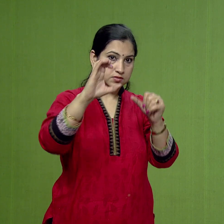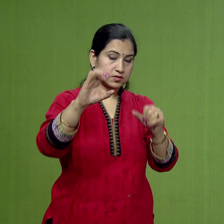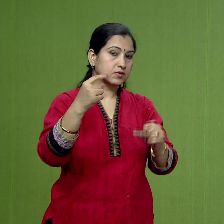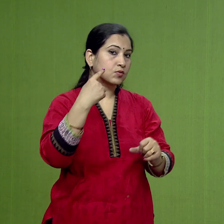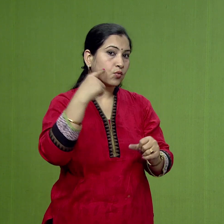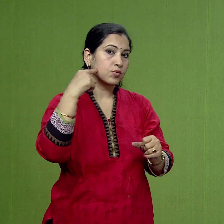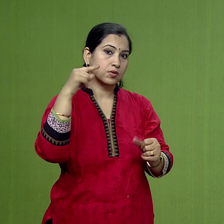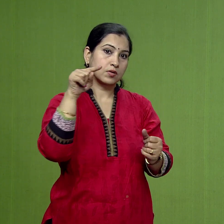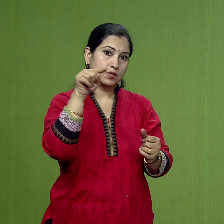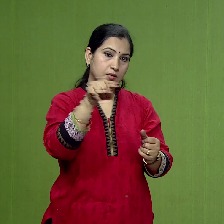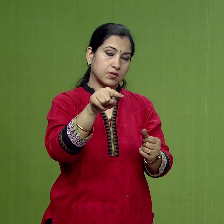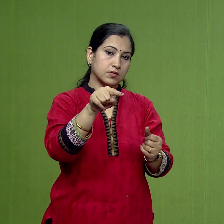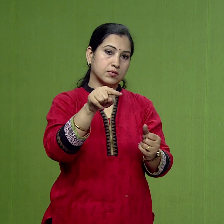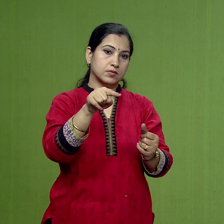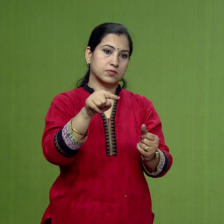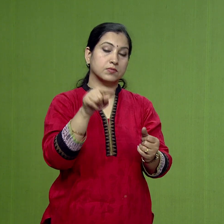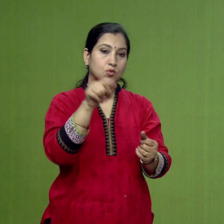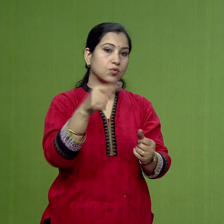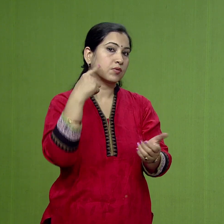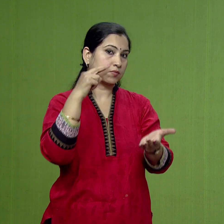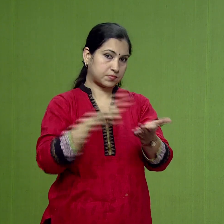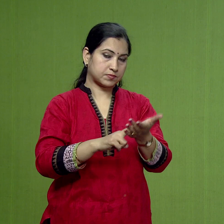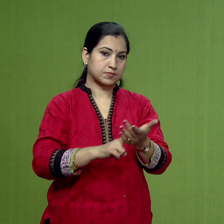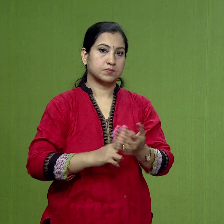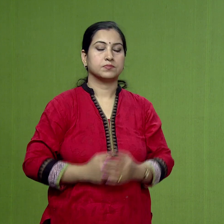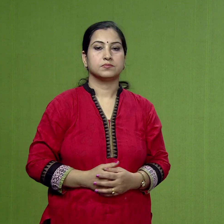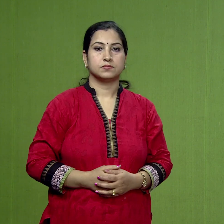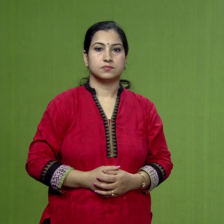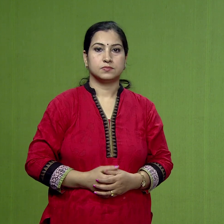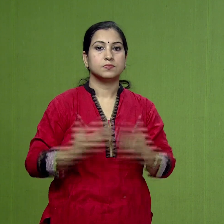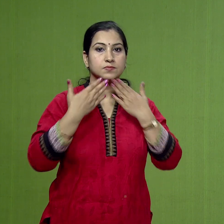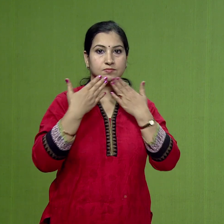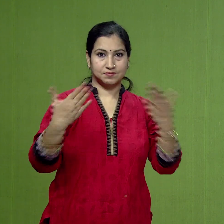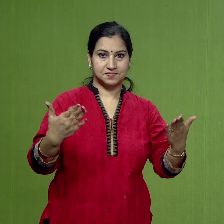@nios.ac.in. Thank you.